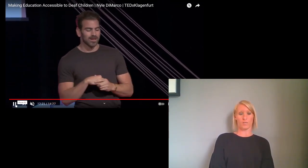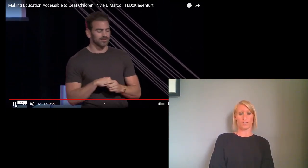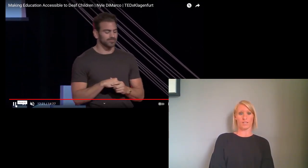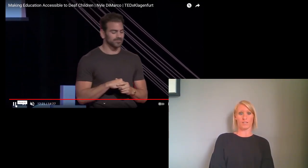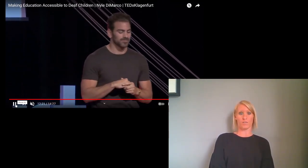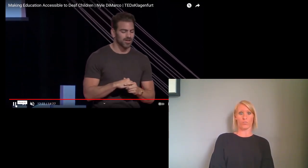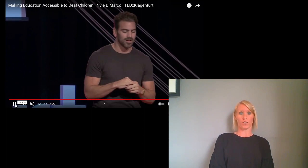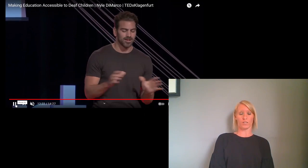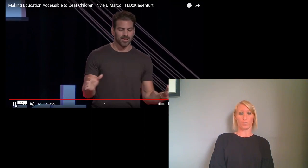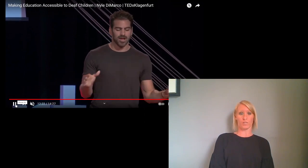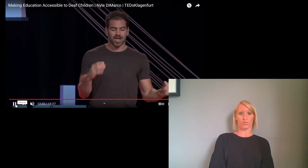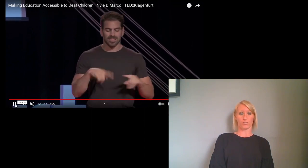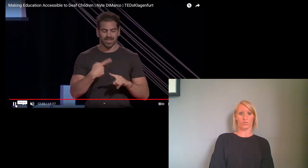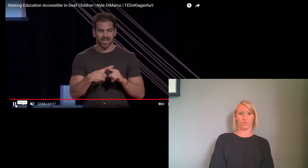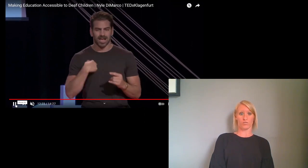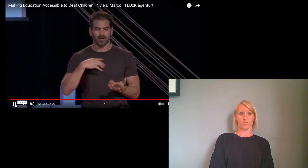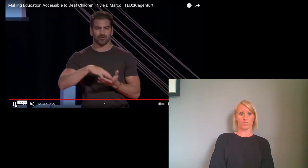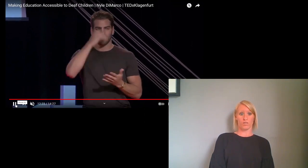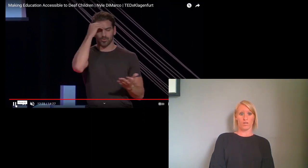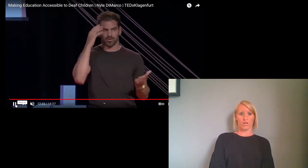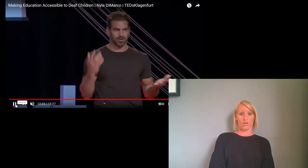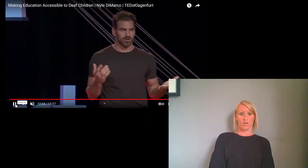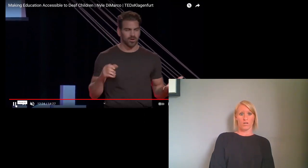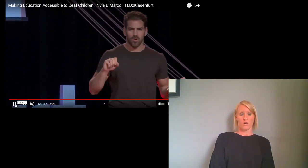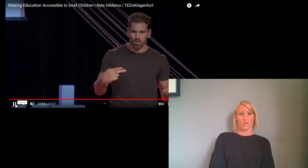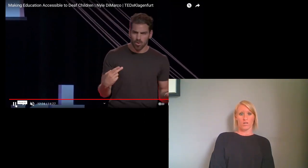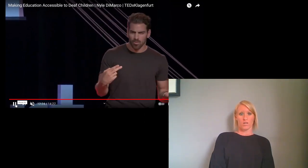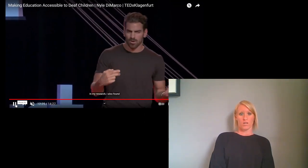actually exhibit signs of brain damage.